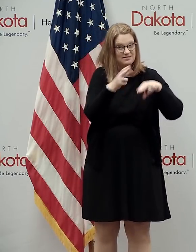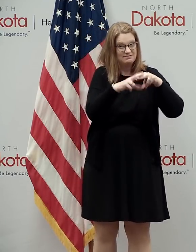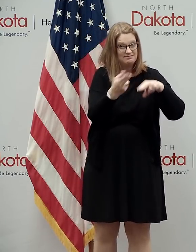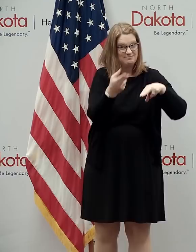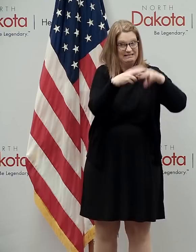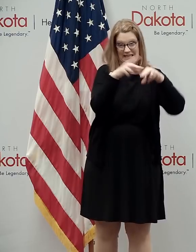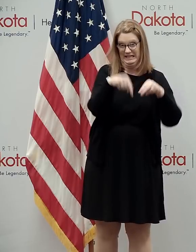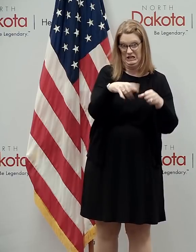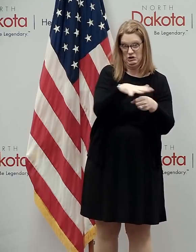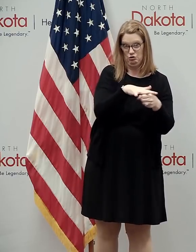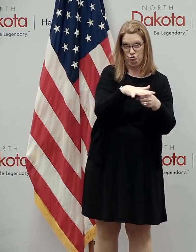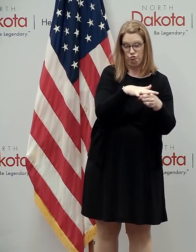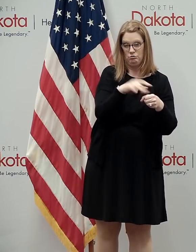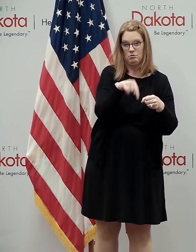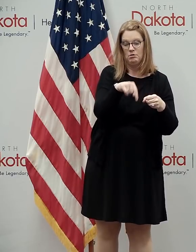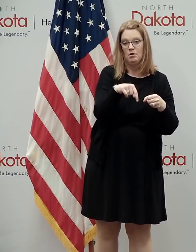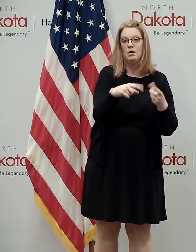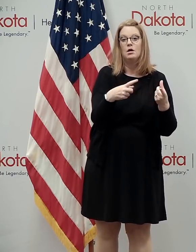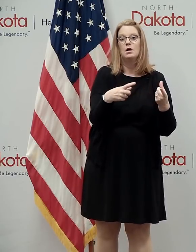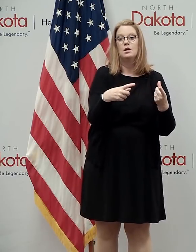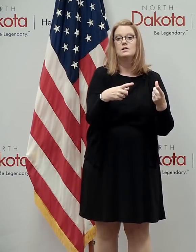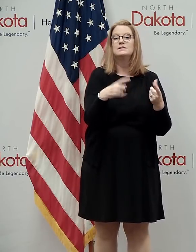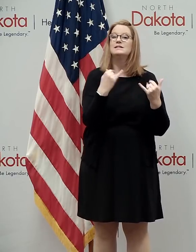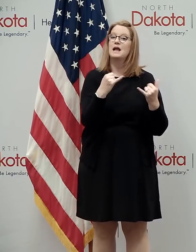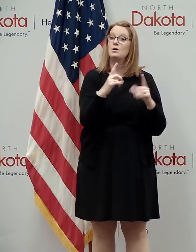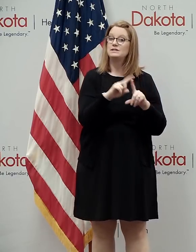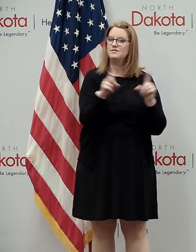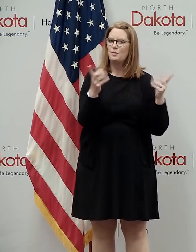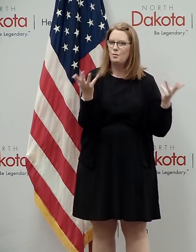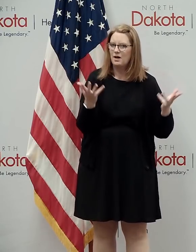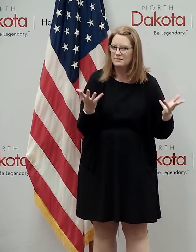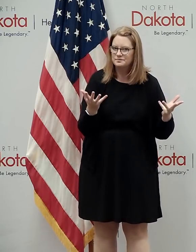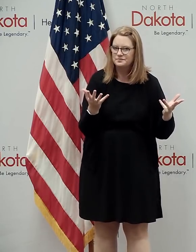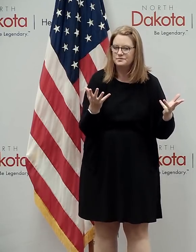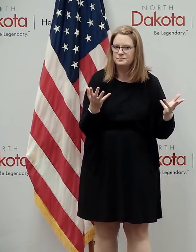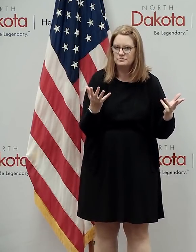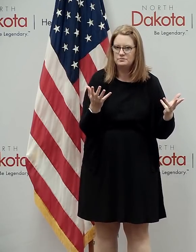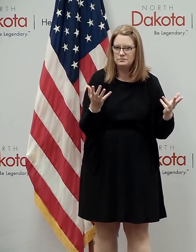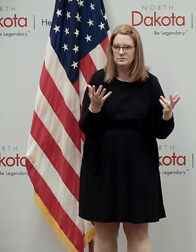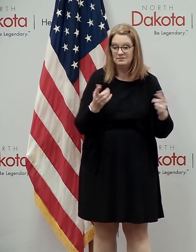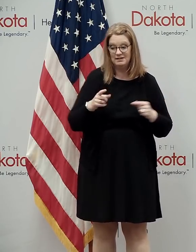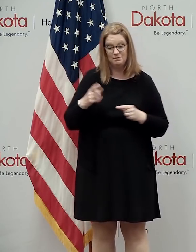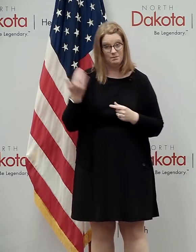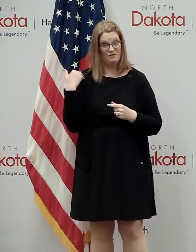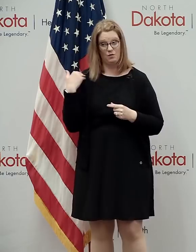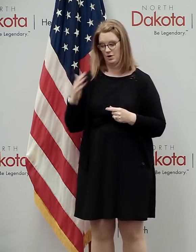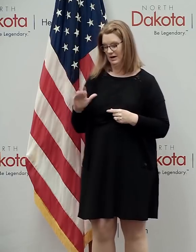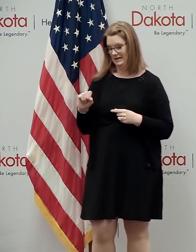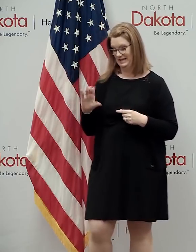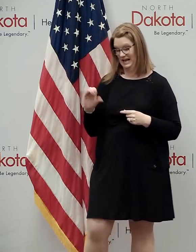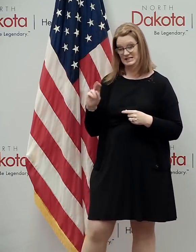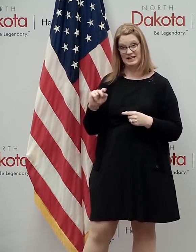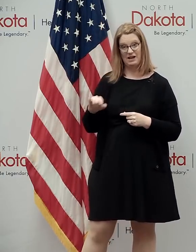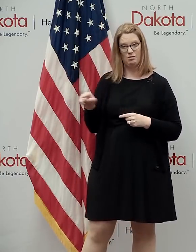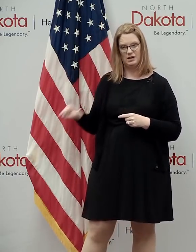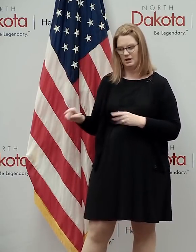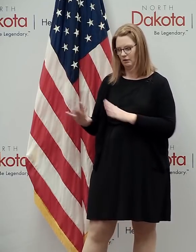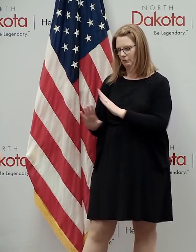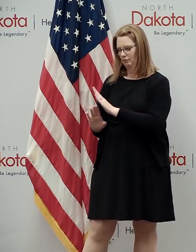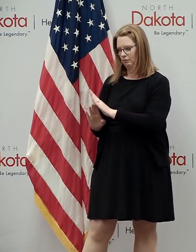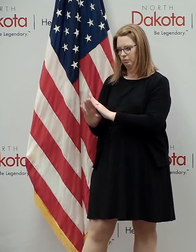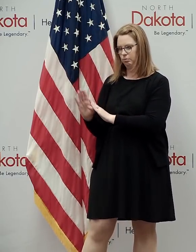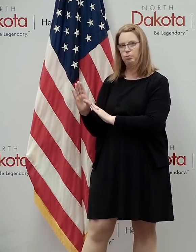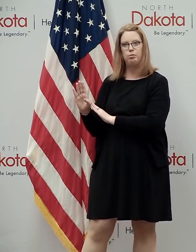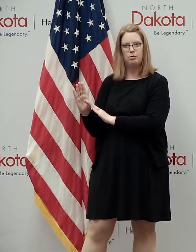that if what's partly different this time is that when they were rising in Cass County, we did have a series